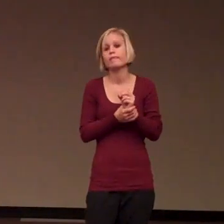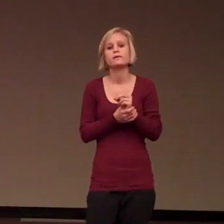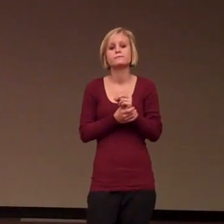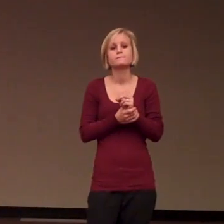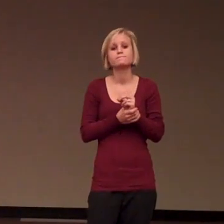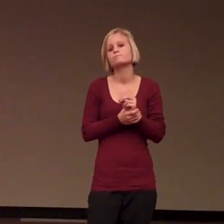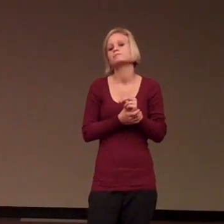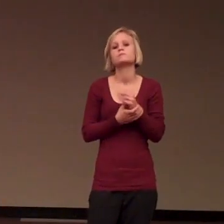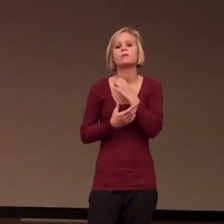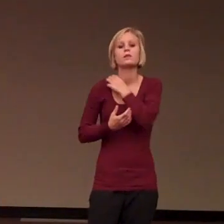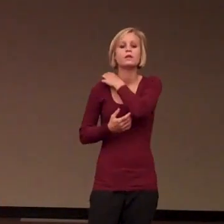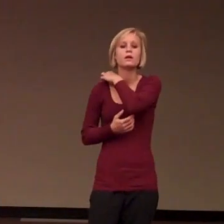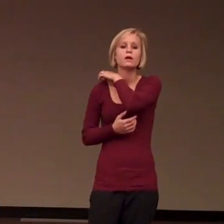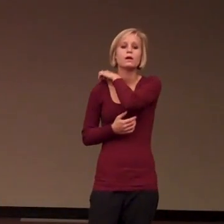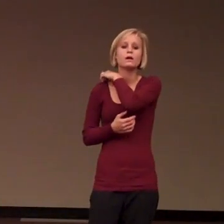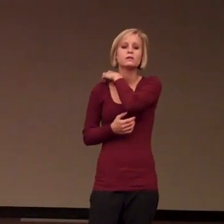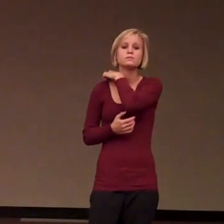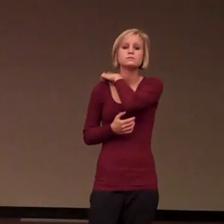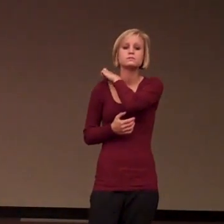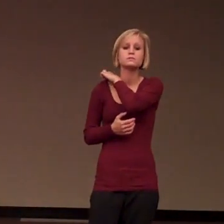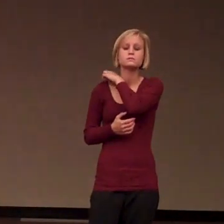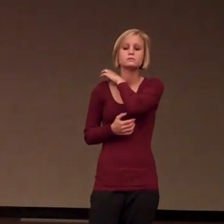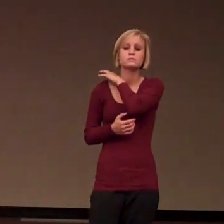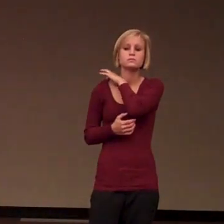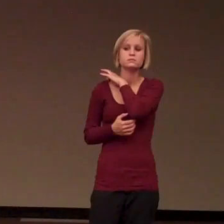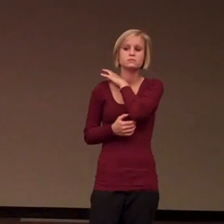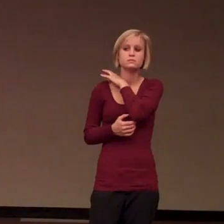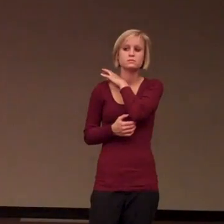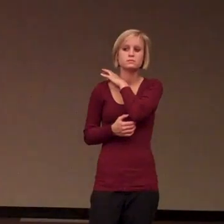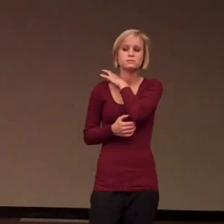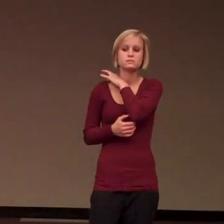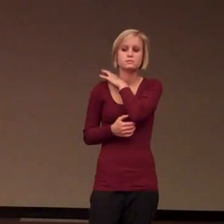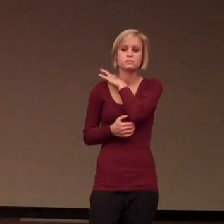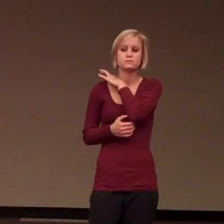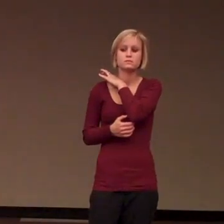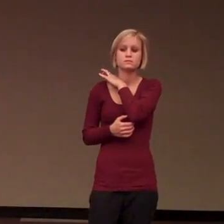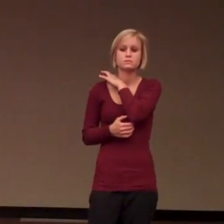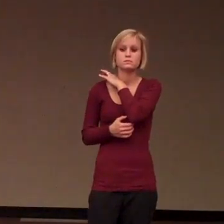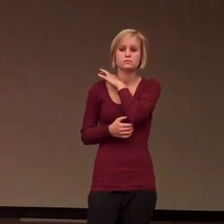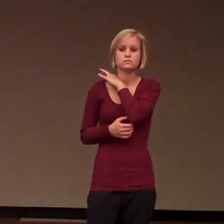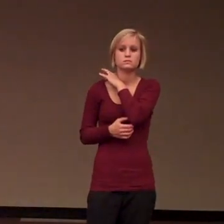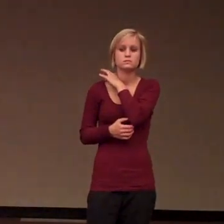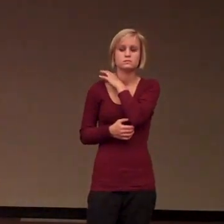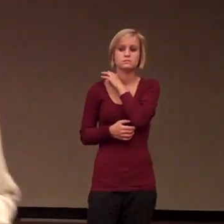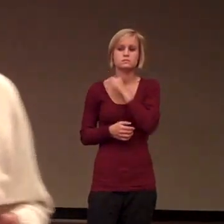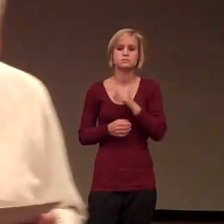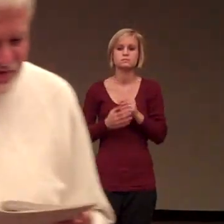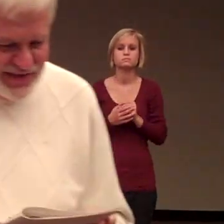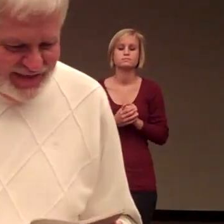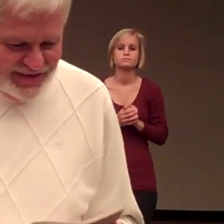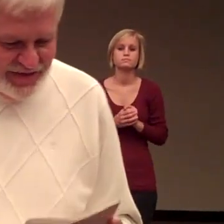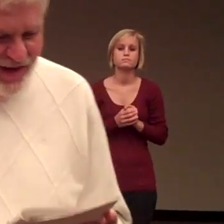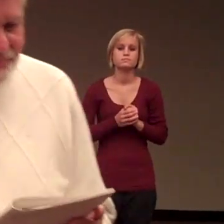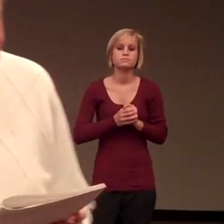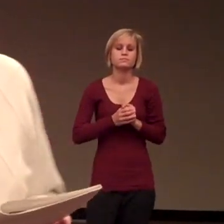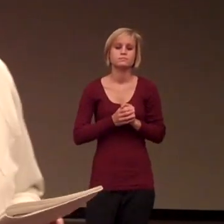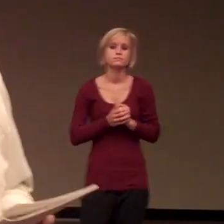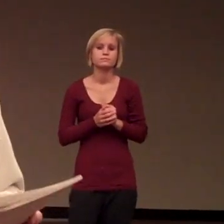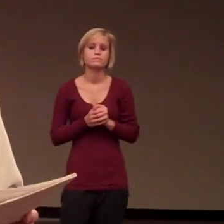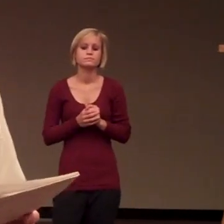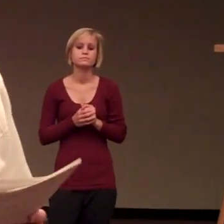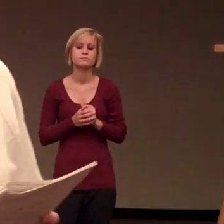I just may happen, I do. I just happen. It's nice when I remember to bring stuff.